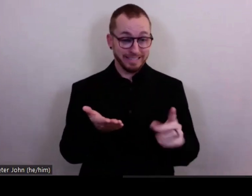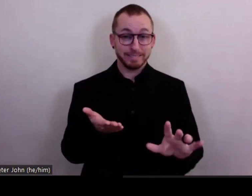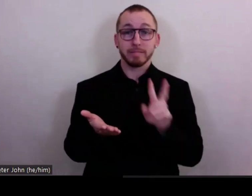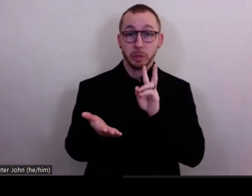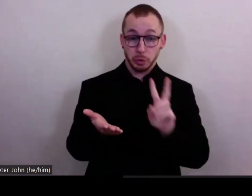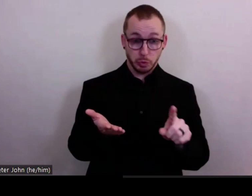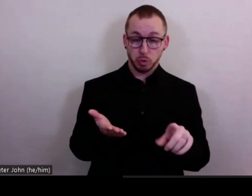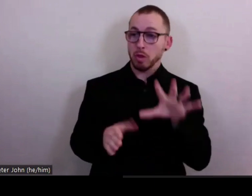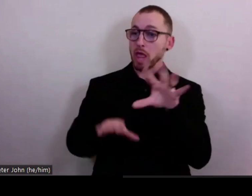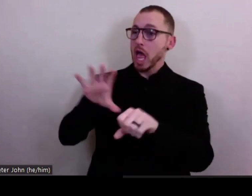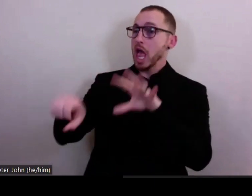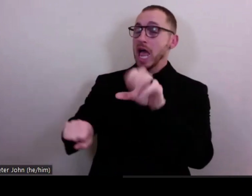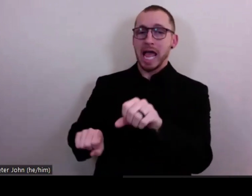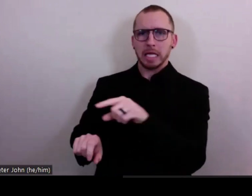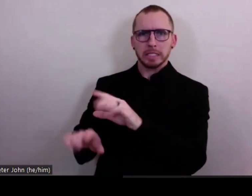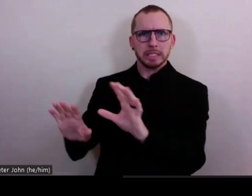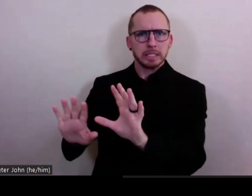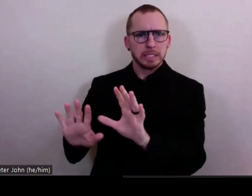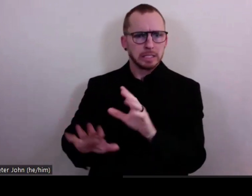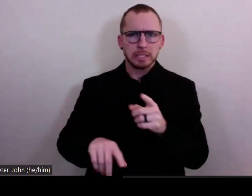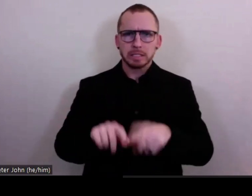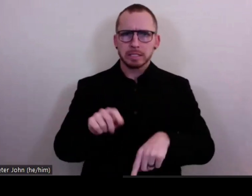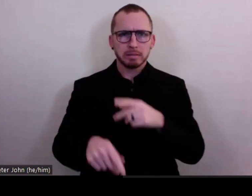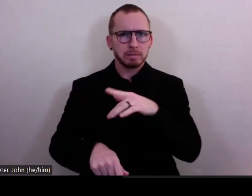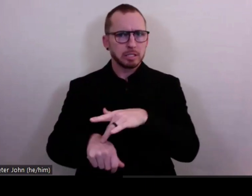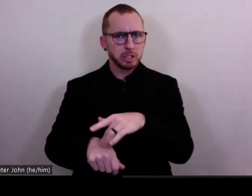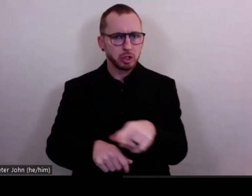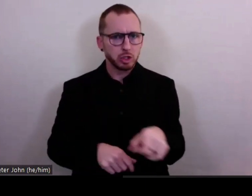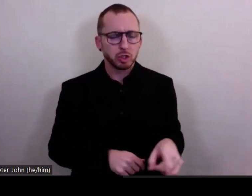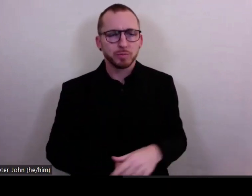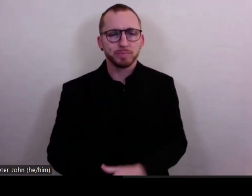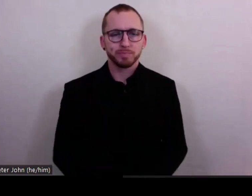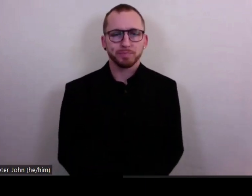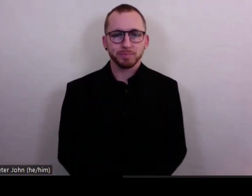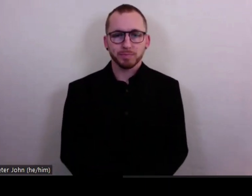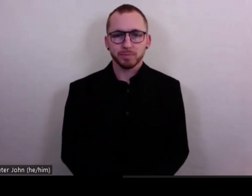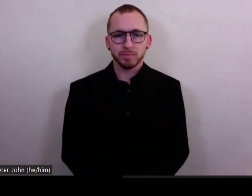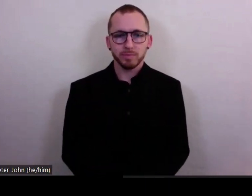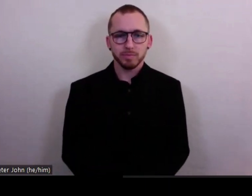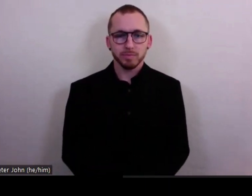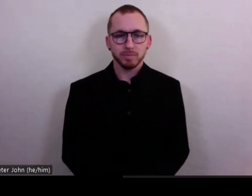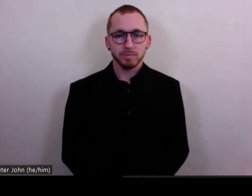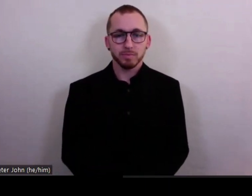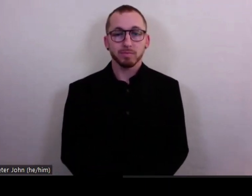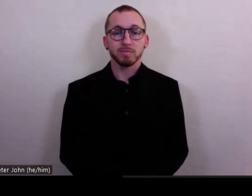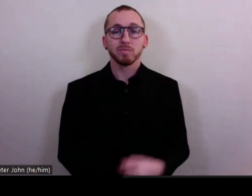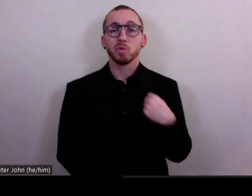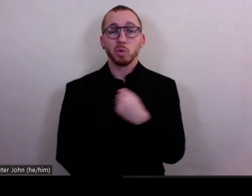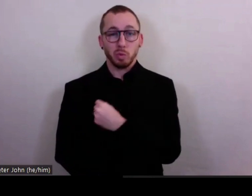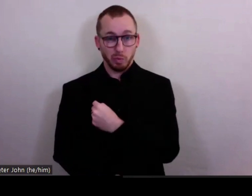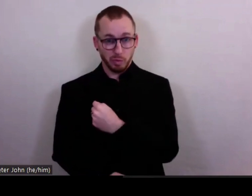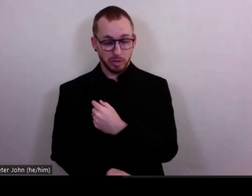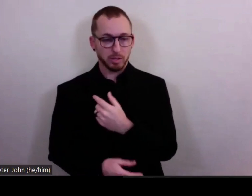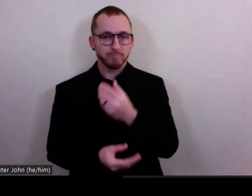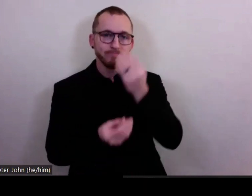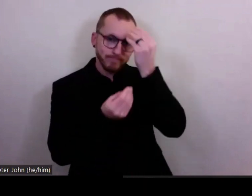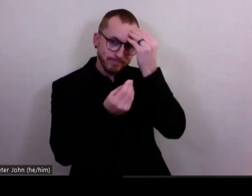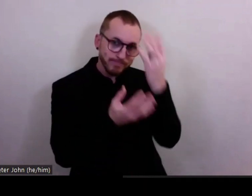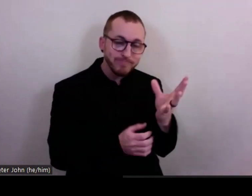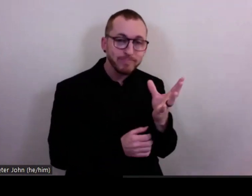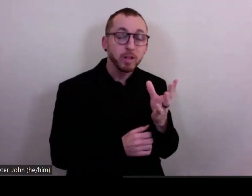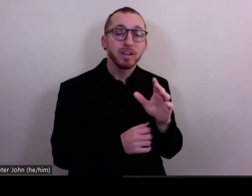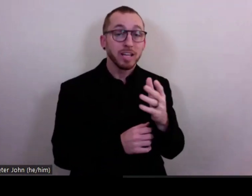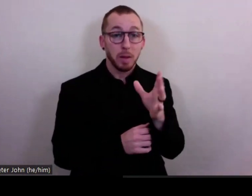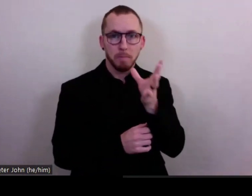and mom was just devastated. She was depleted. She was defeated. She sat on the floor with the child. The child was pulling mom's